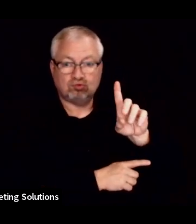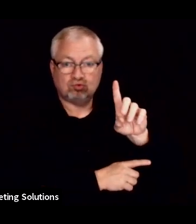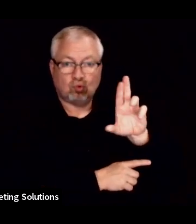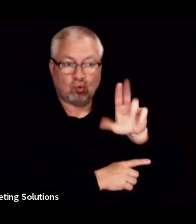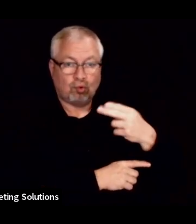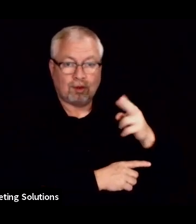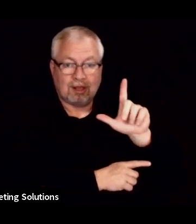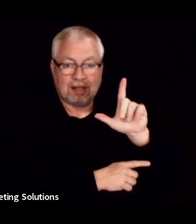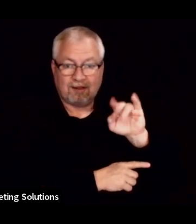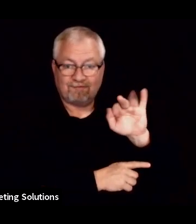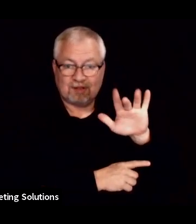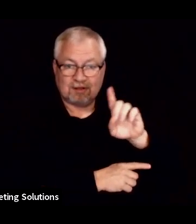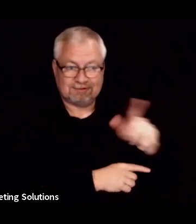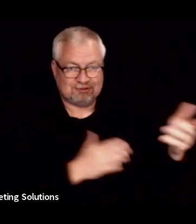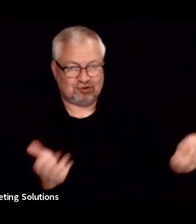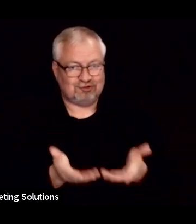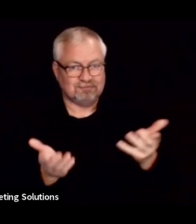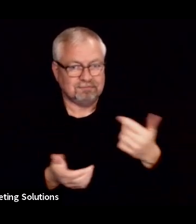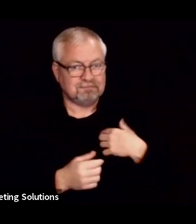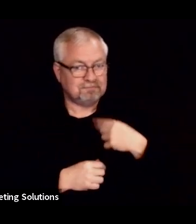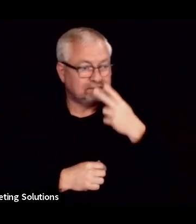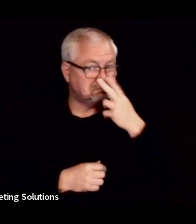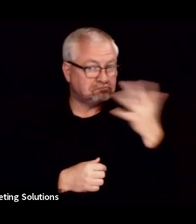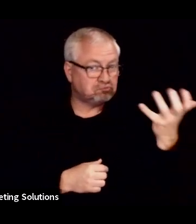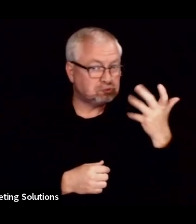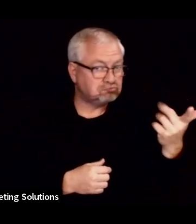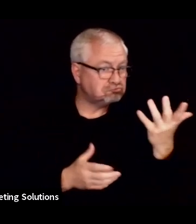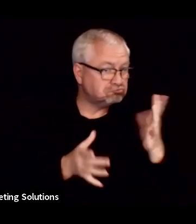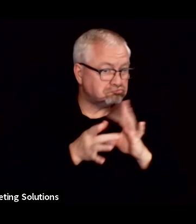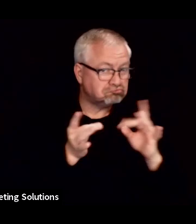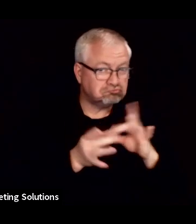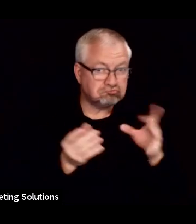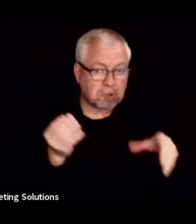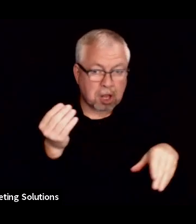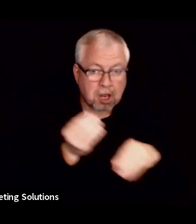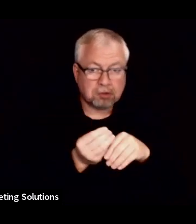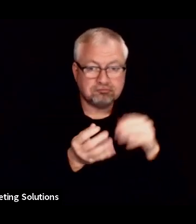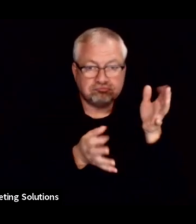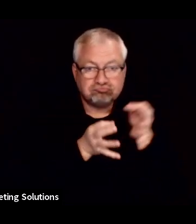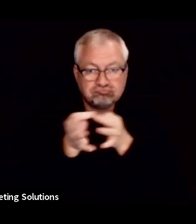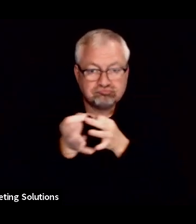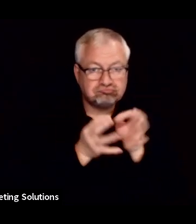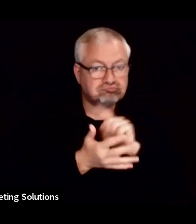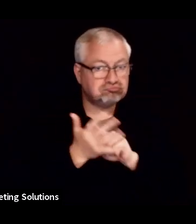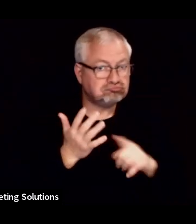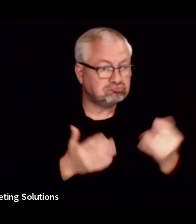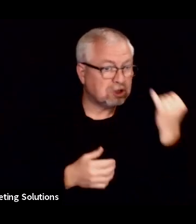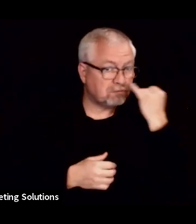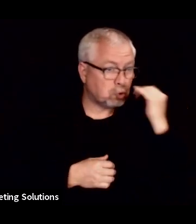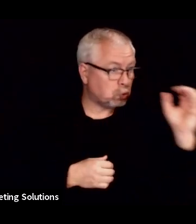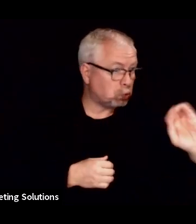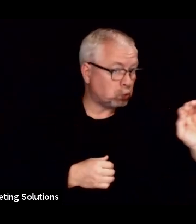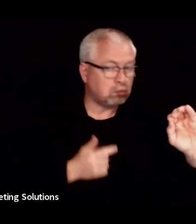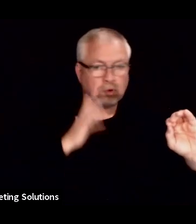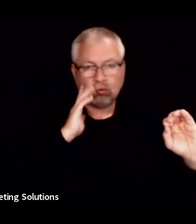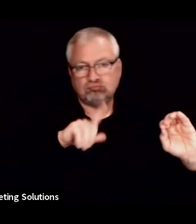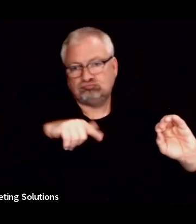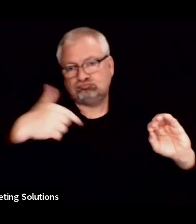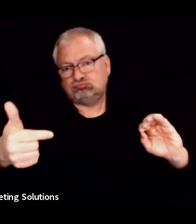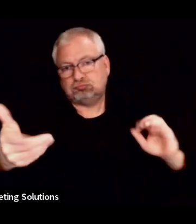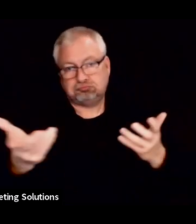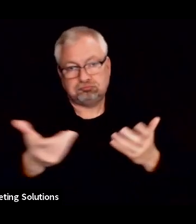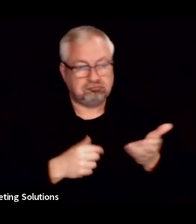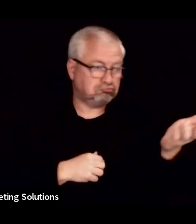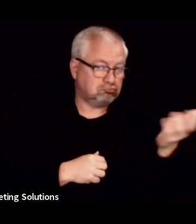Ruth has any comments you'd like to add, and if not, we'll open it up. The only thing I would